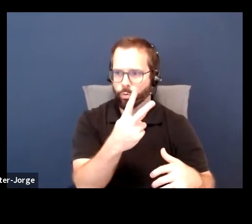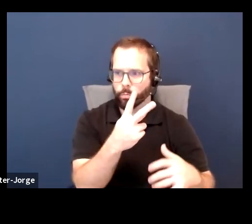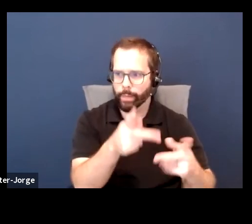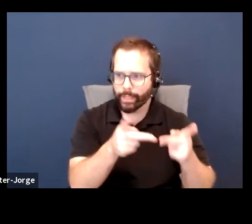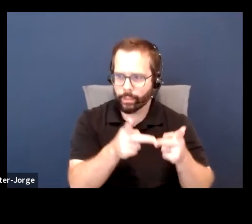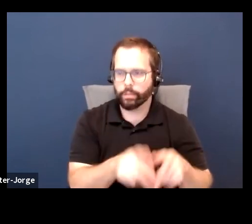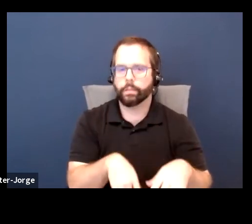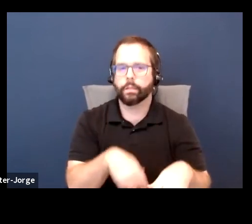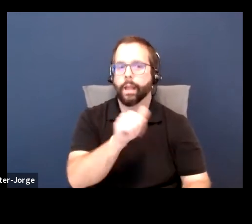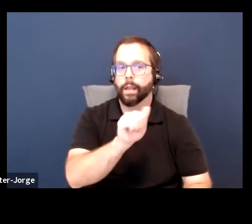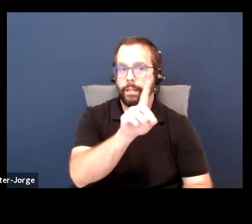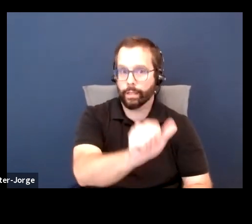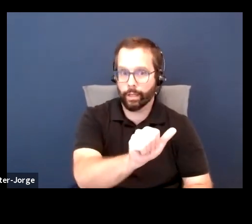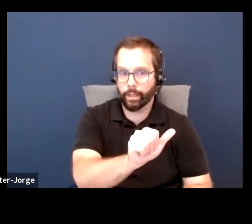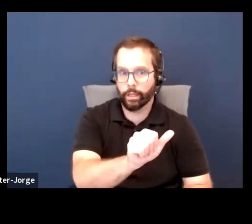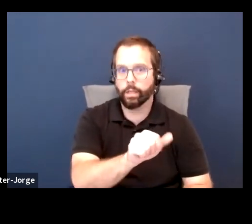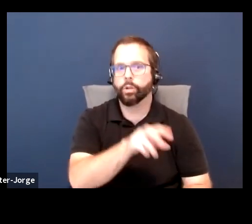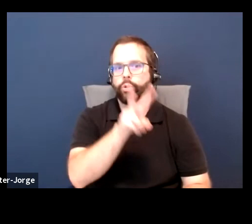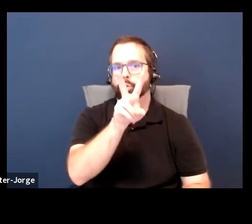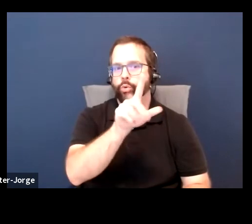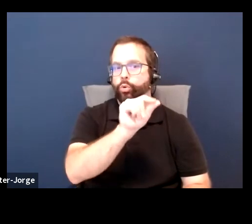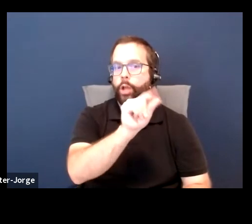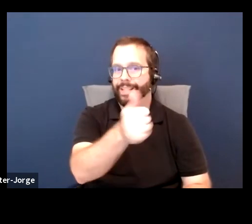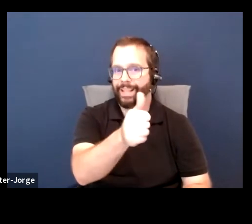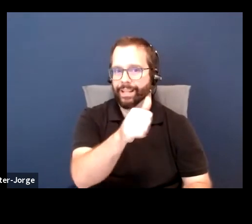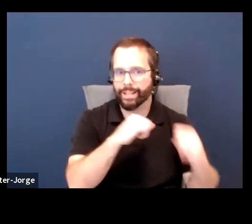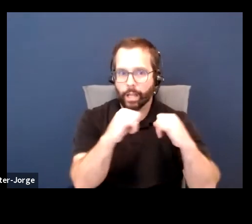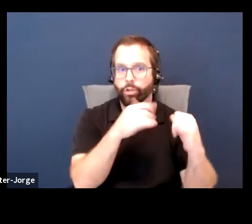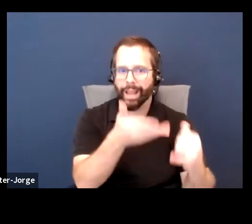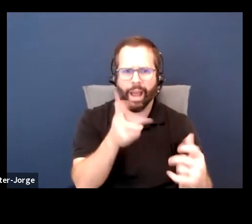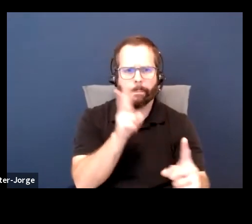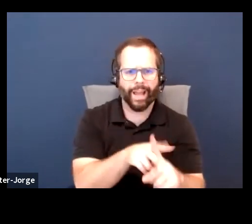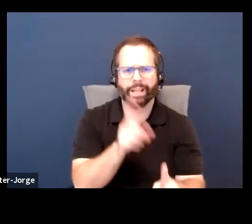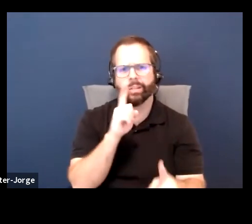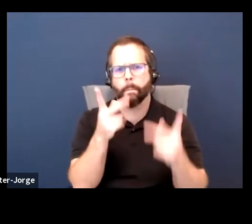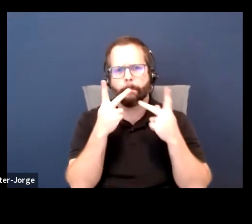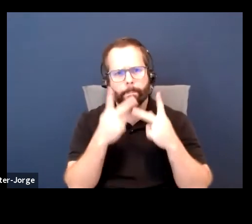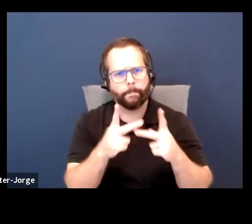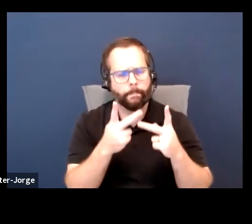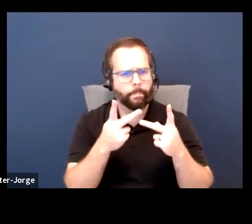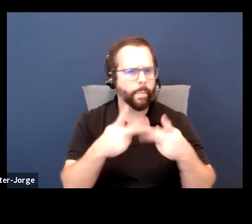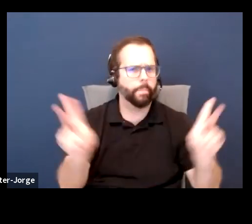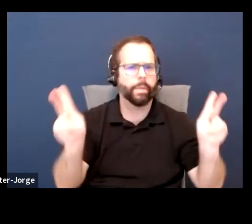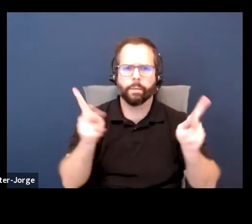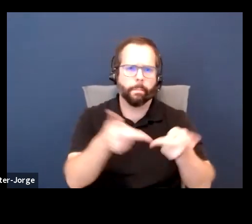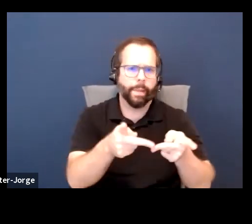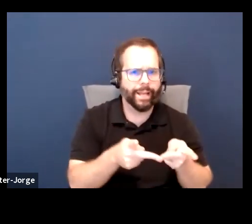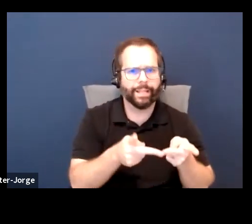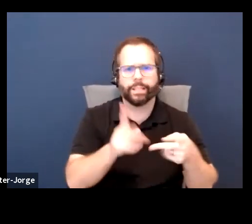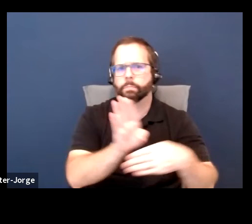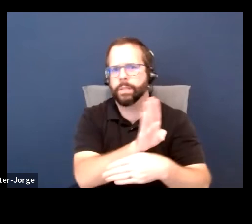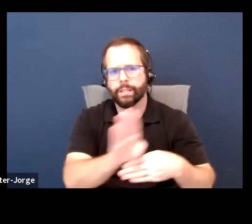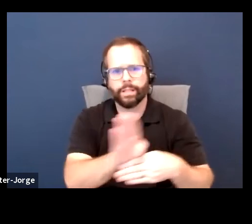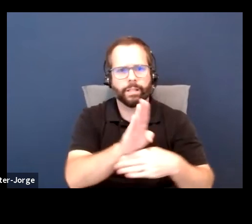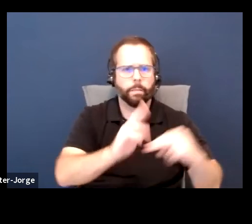standards. And these apply to places of public accommodation, commercial facilities, and local and state